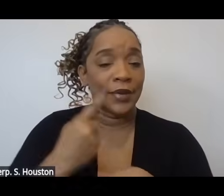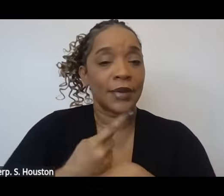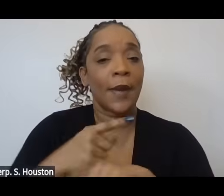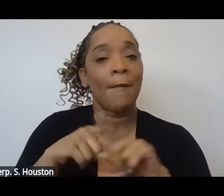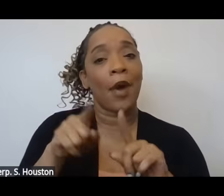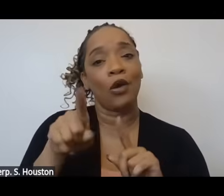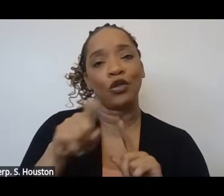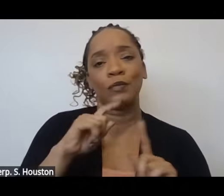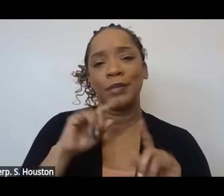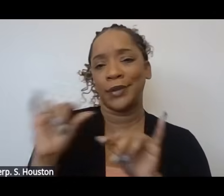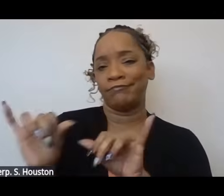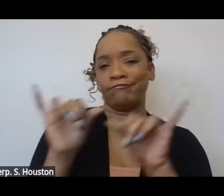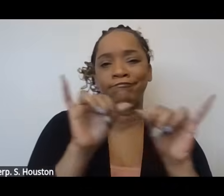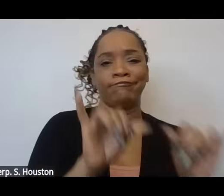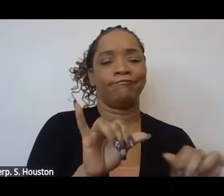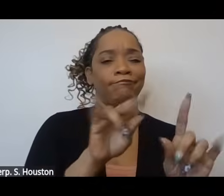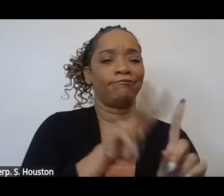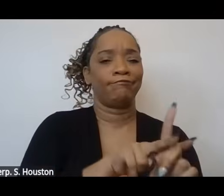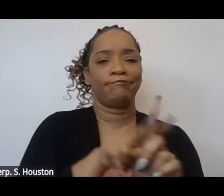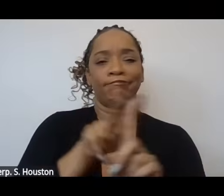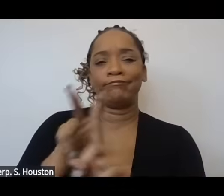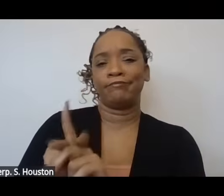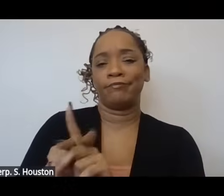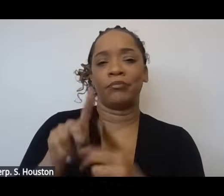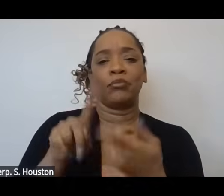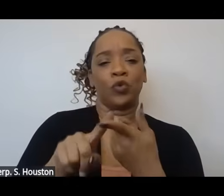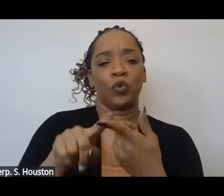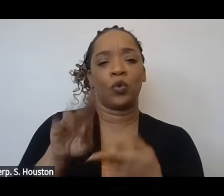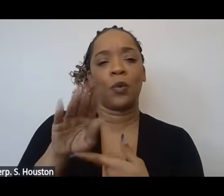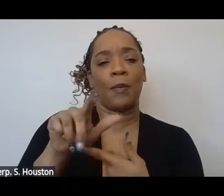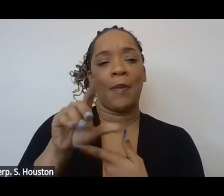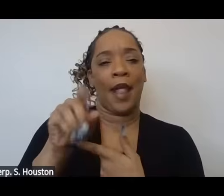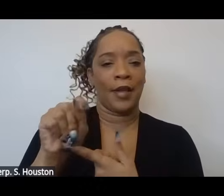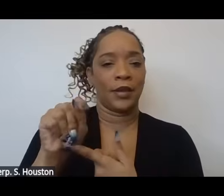be applicable to ballot questions.